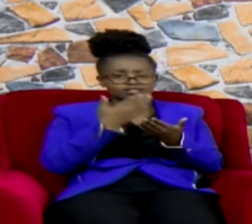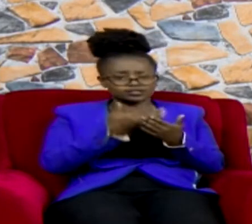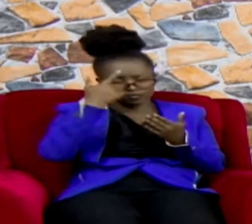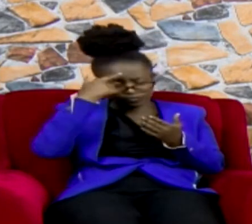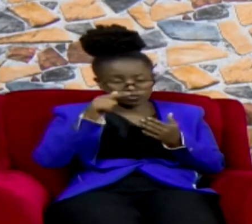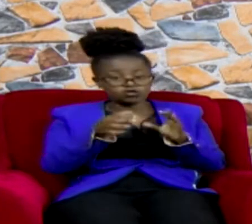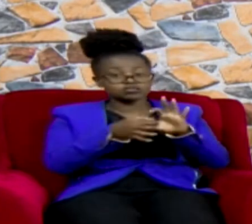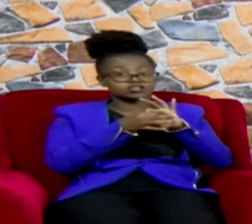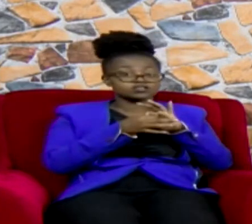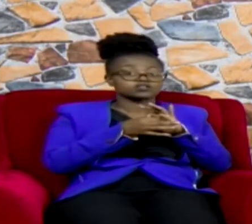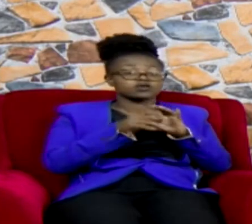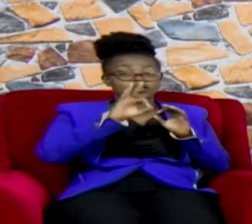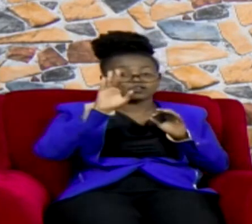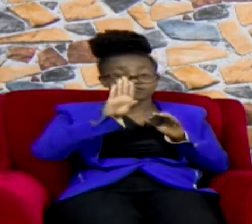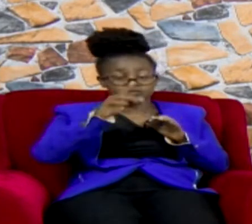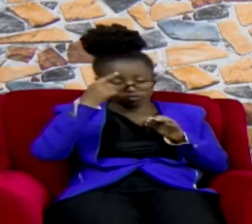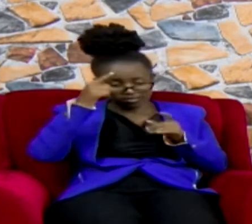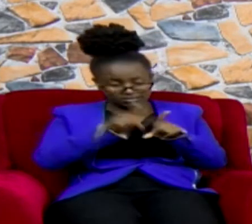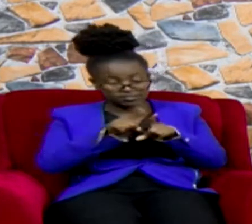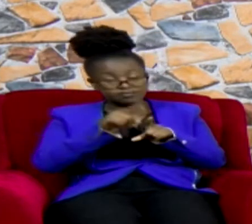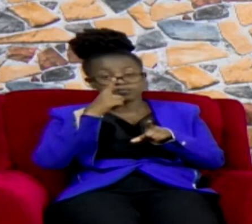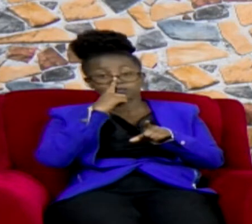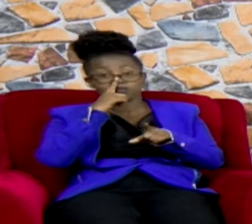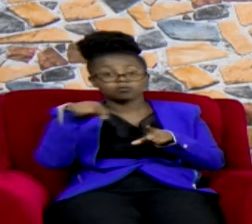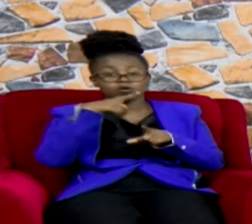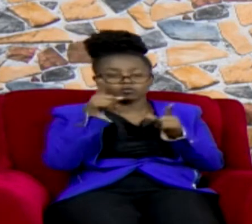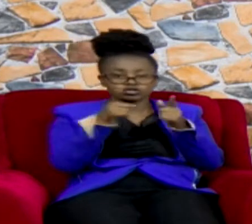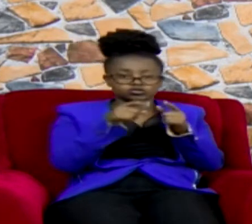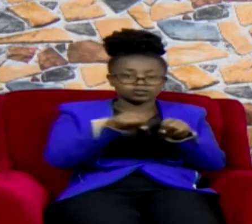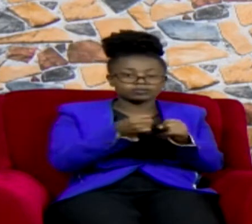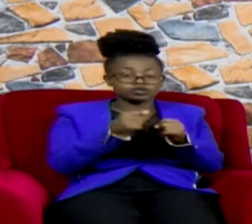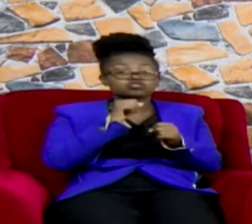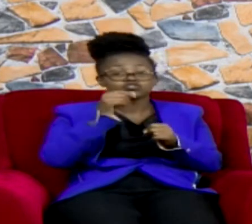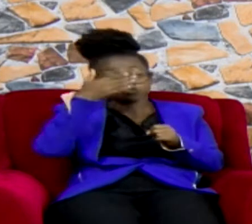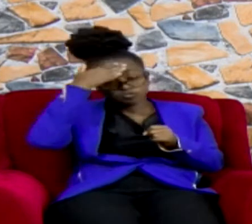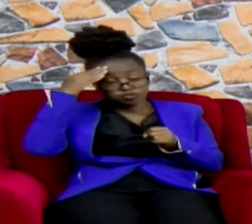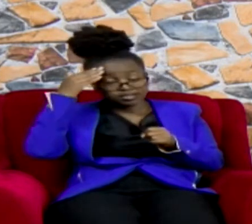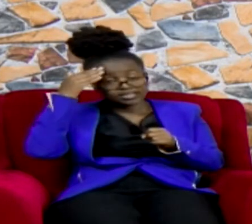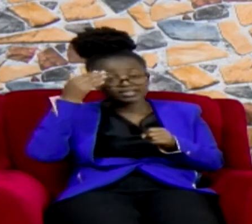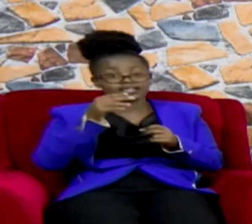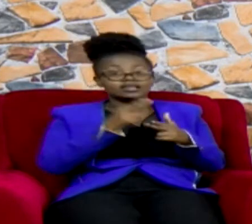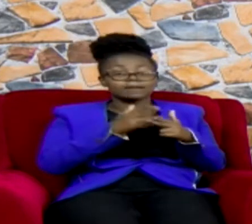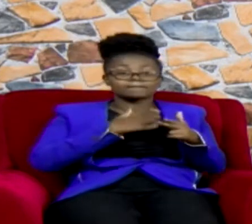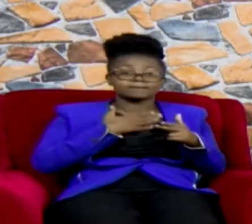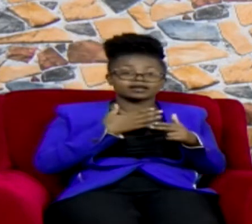joining us on Facebook Live, thank you. For those joining us at home, thank you. We'll go on a short break. Don't forget, our SMS number